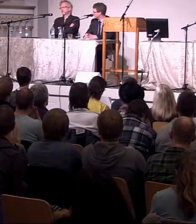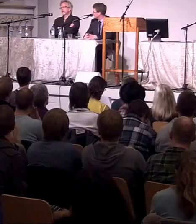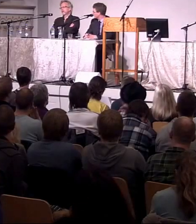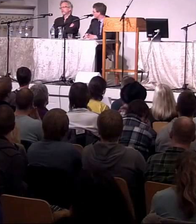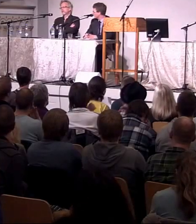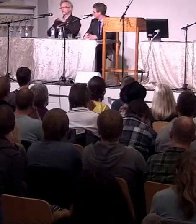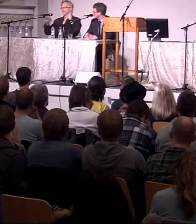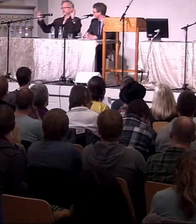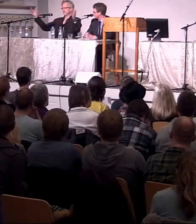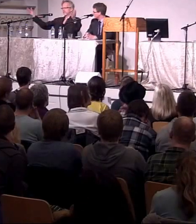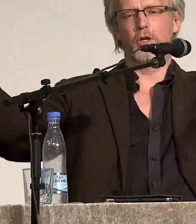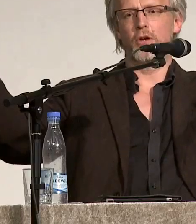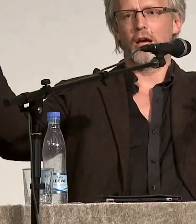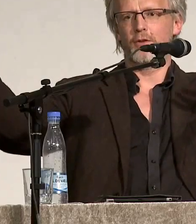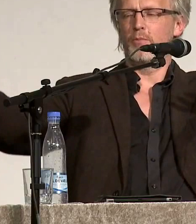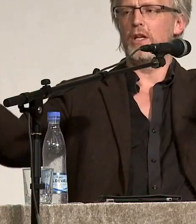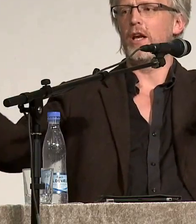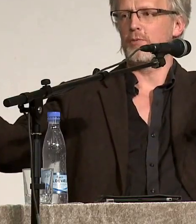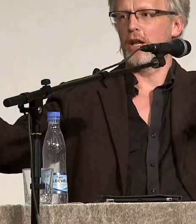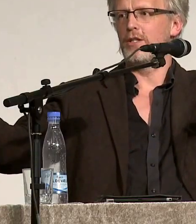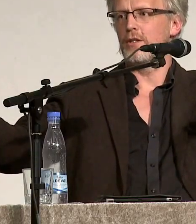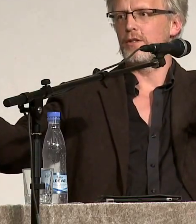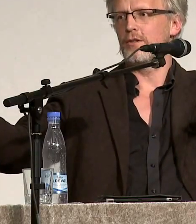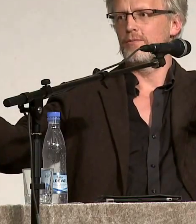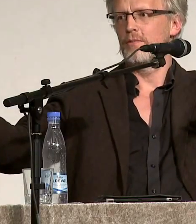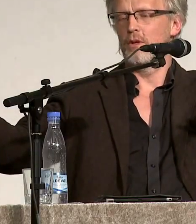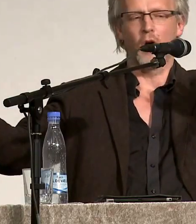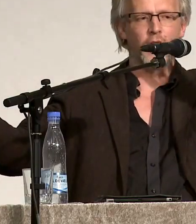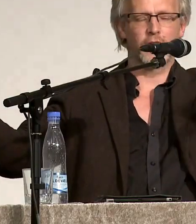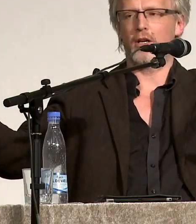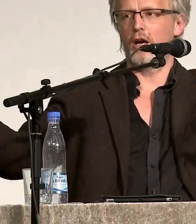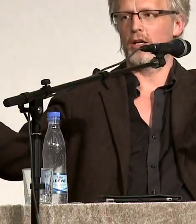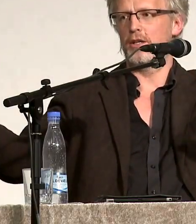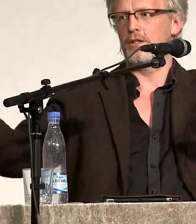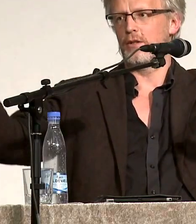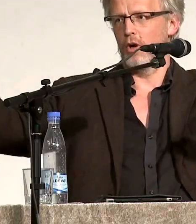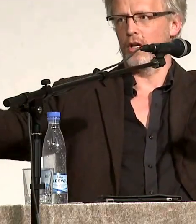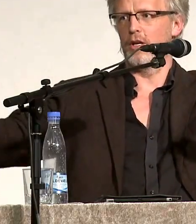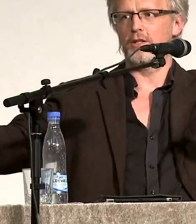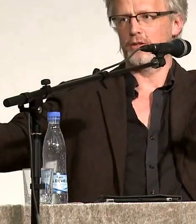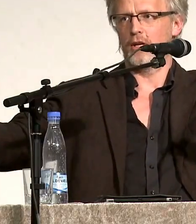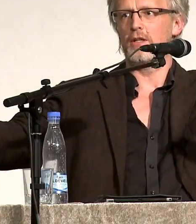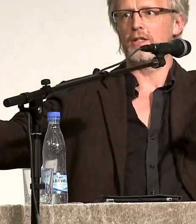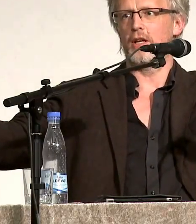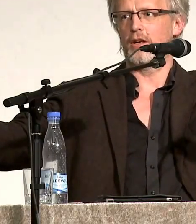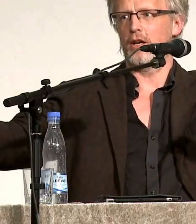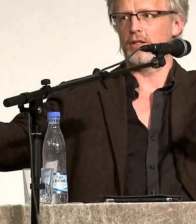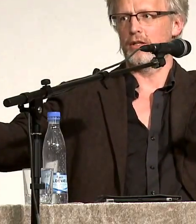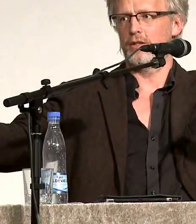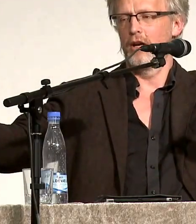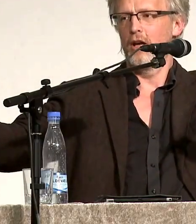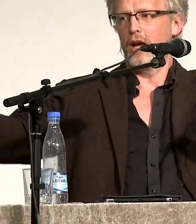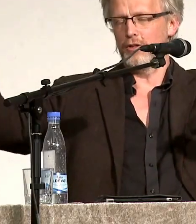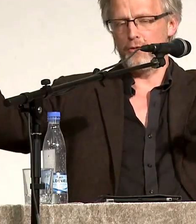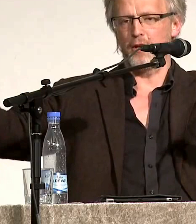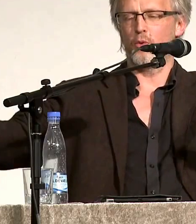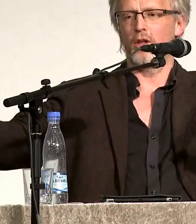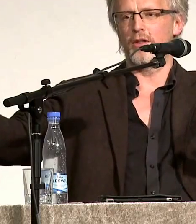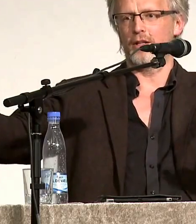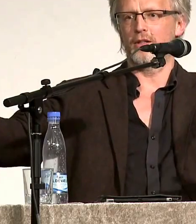as follows. Suppose you have competing explanations. One is that God exists, one is doesn't entail that God exists. And you think the one that